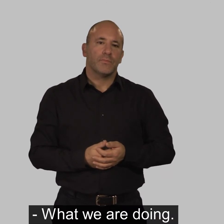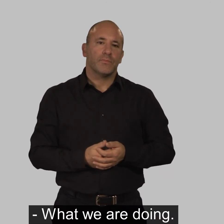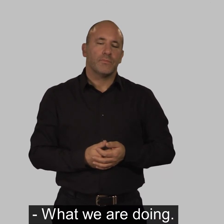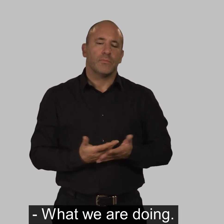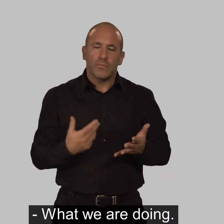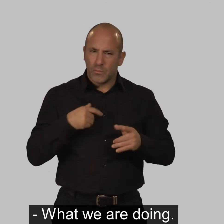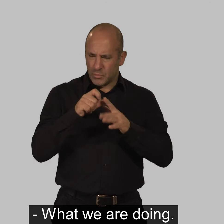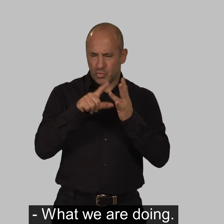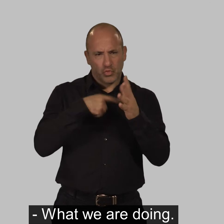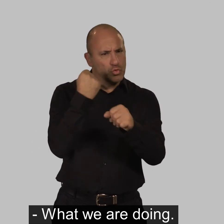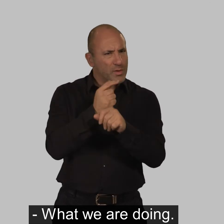What we are doing.